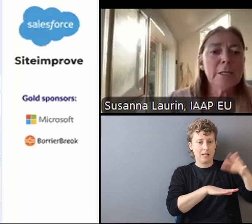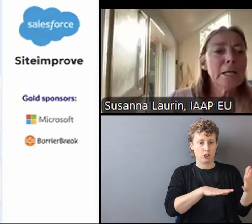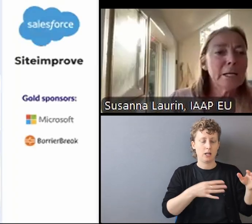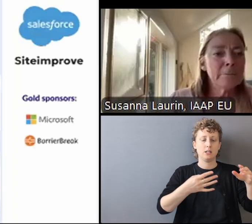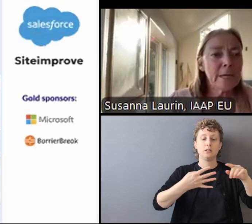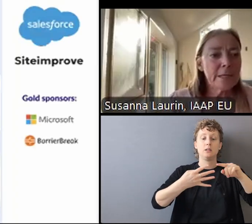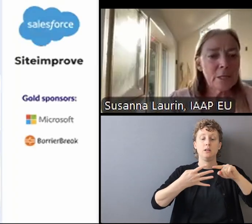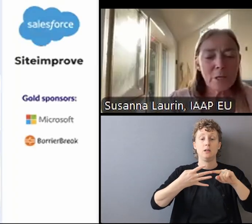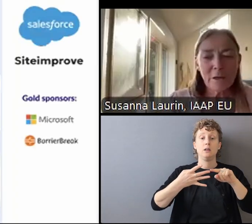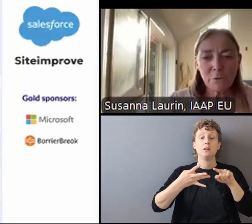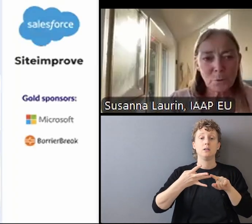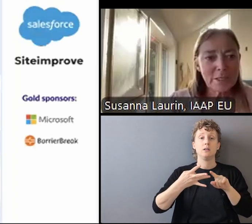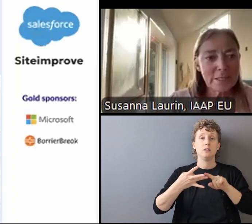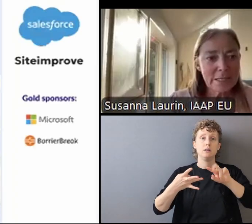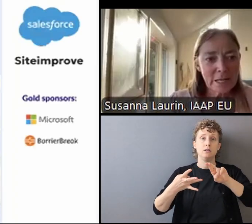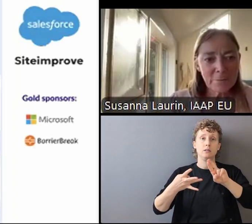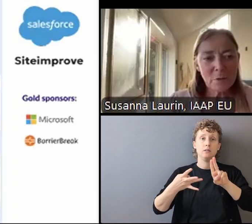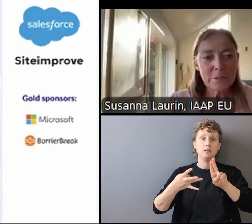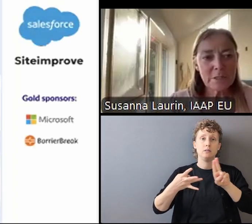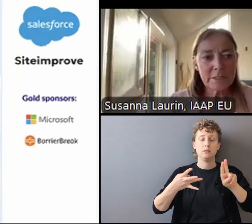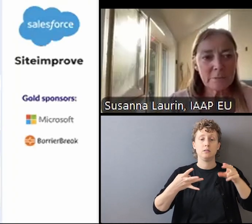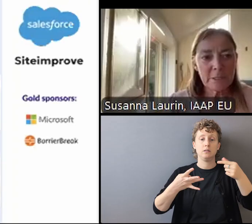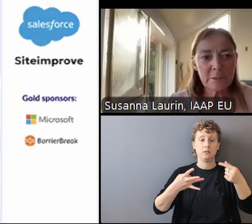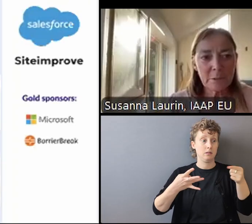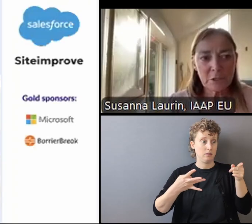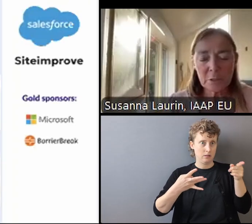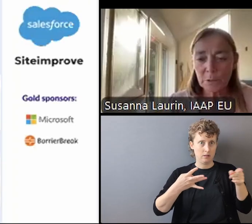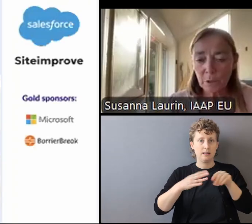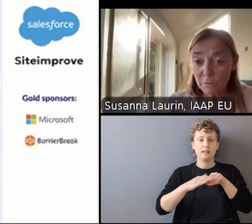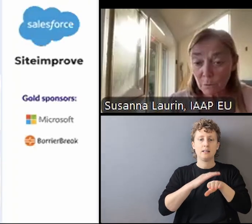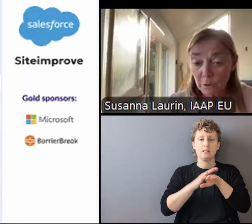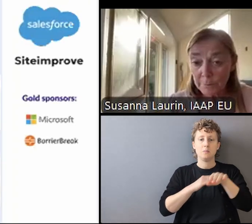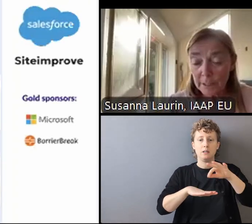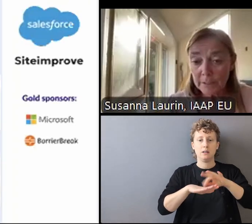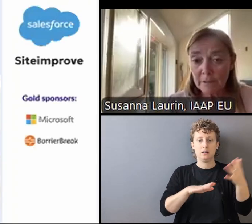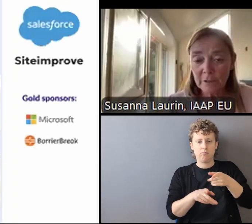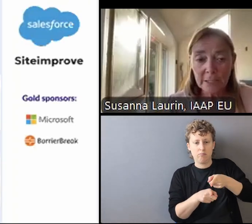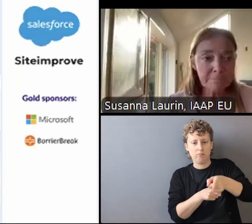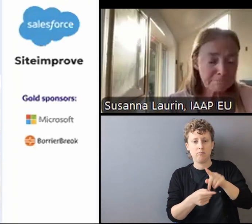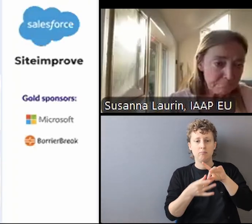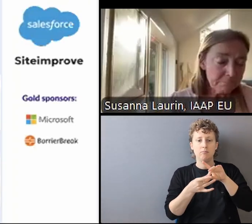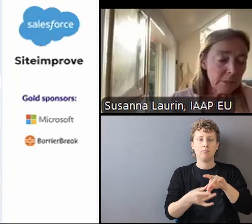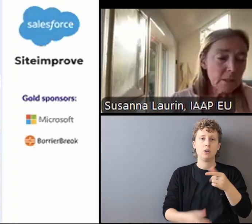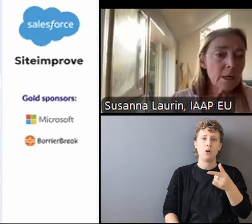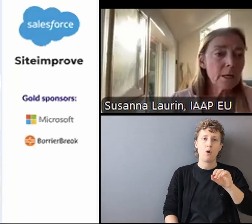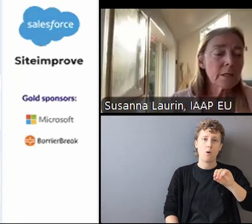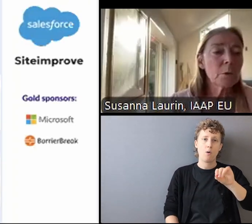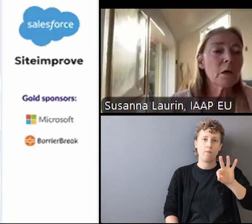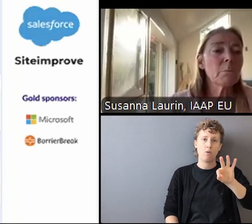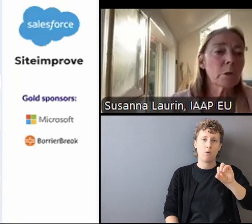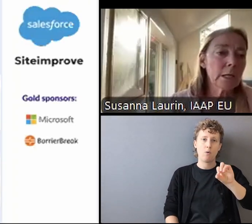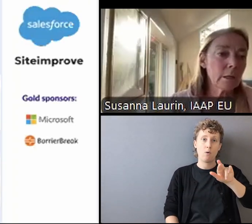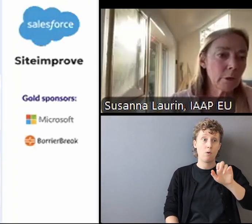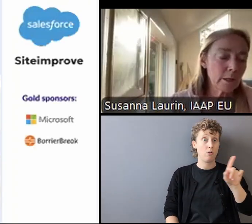there. And then we have Ruut Kiiskilä, who is an accessibility specialist with GoFore in Finland. And